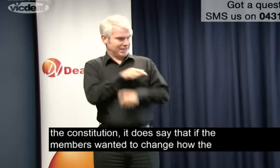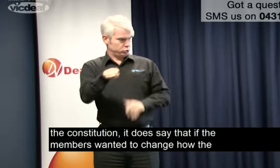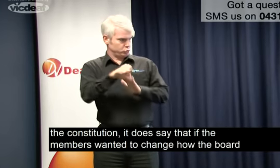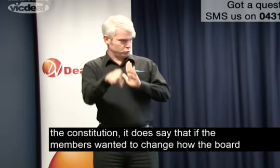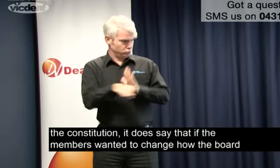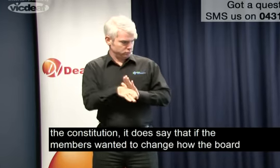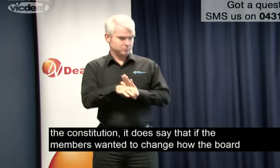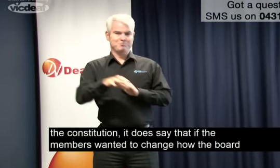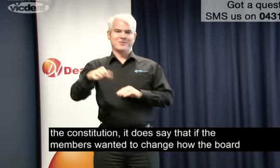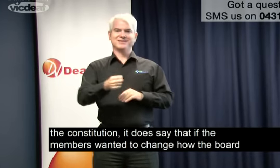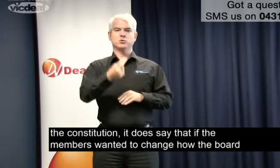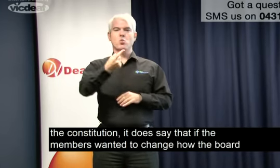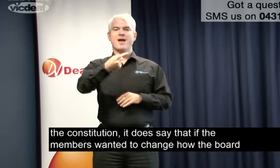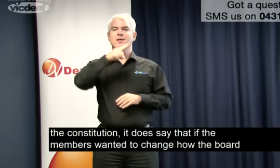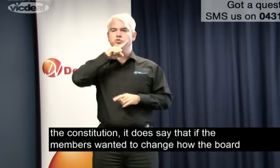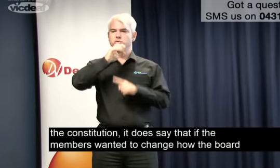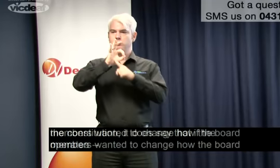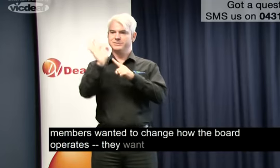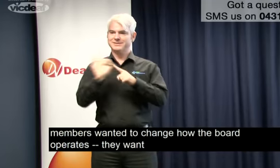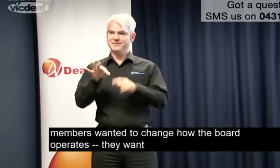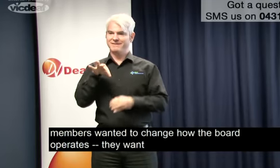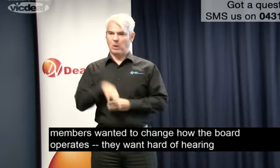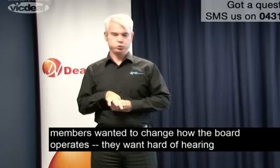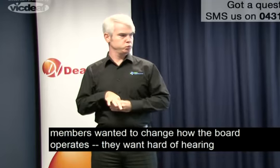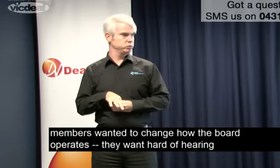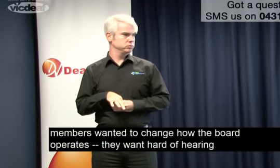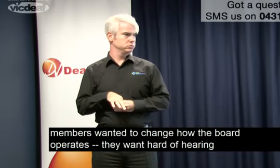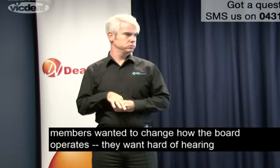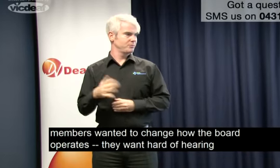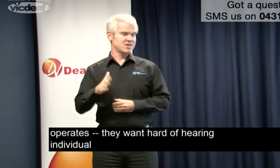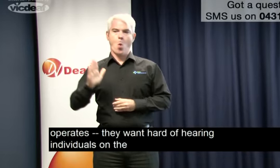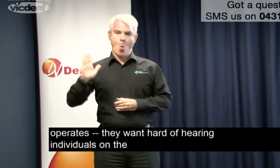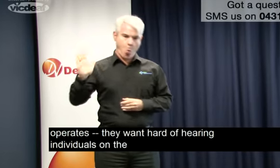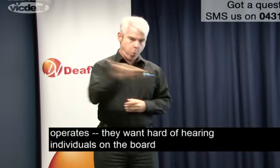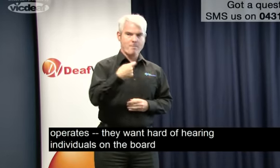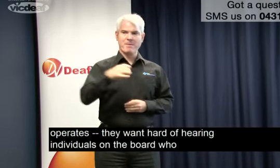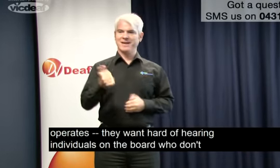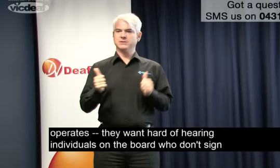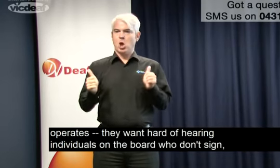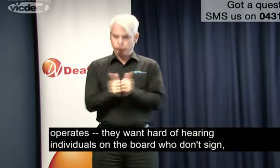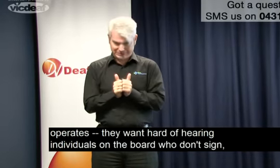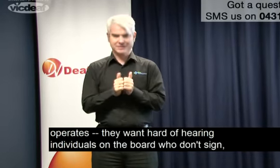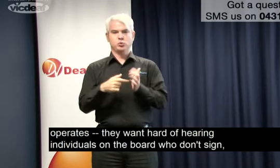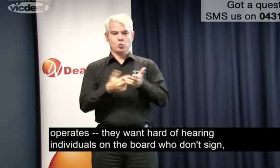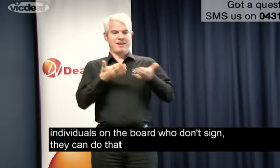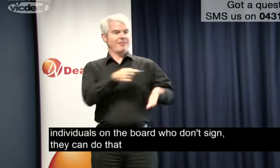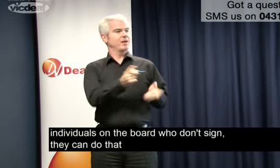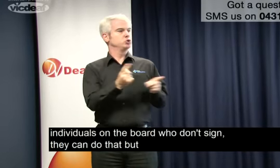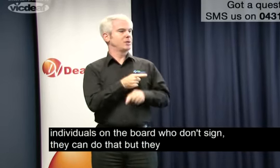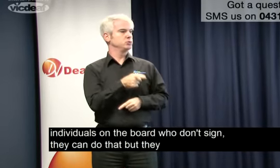hearing individuals on the board who don't sign, they can do that, but they need 100% of the votes. We need all members to agree to that, to change